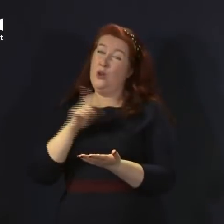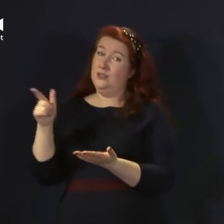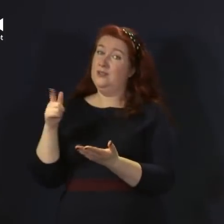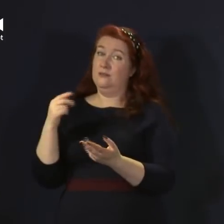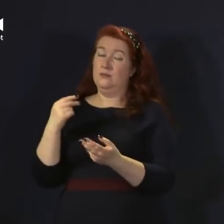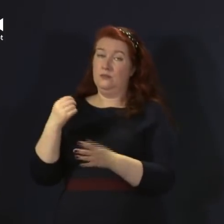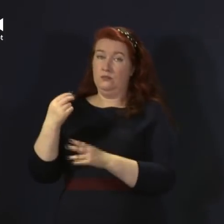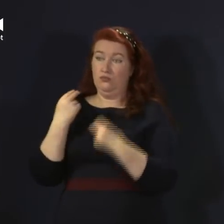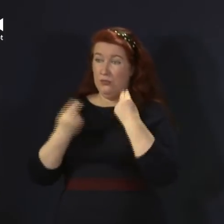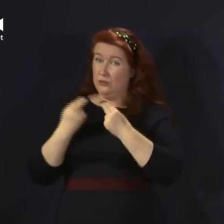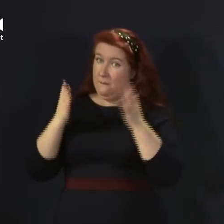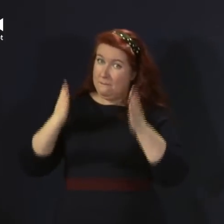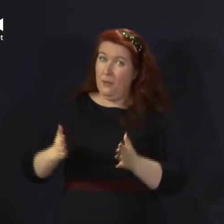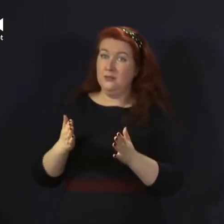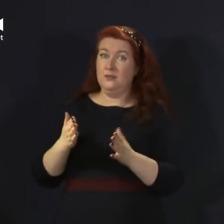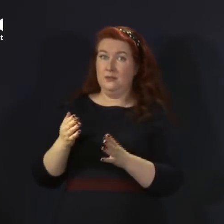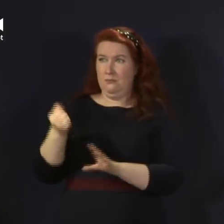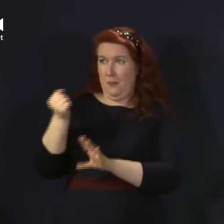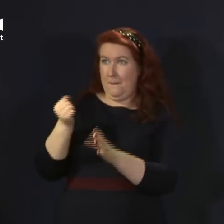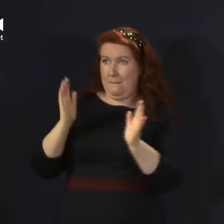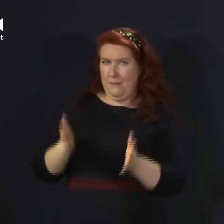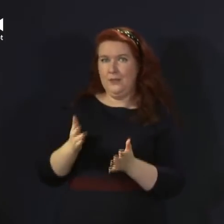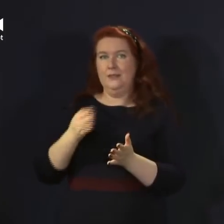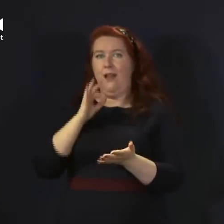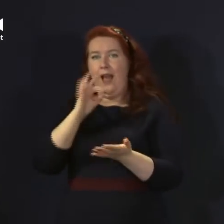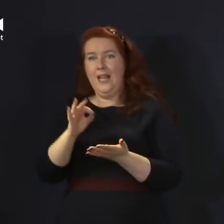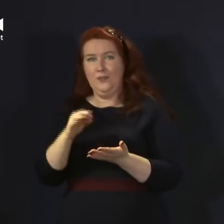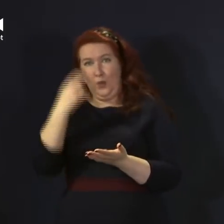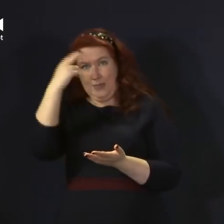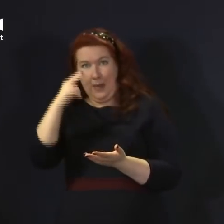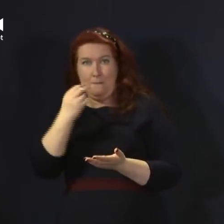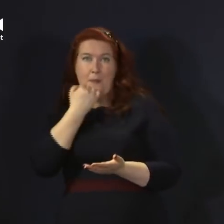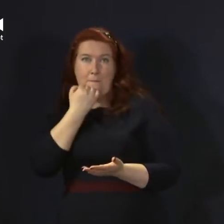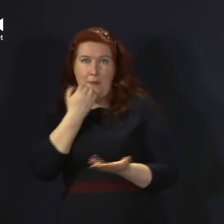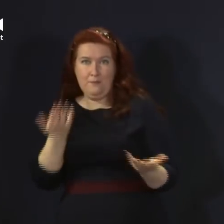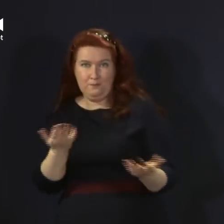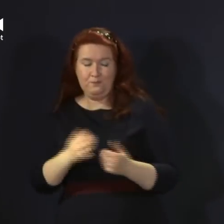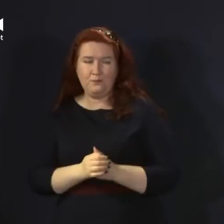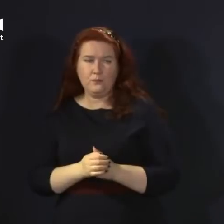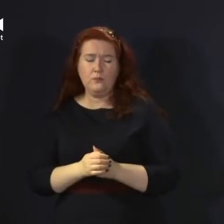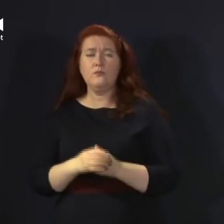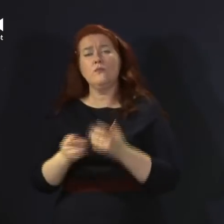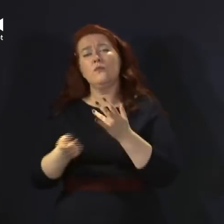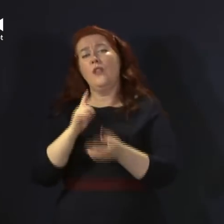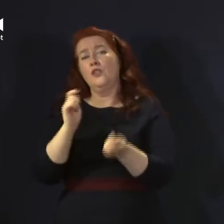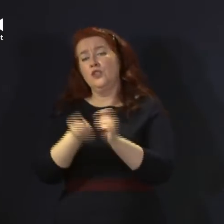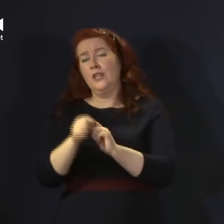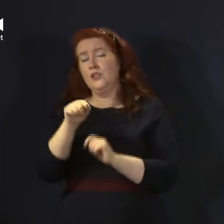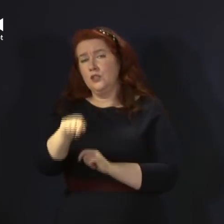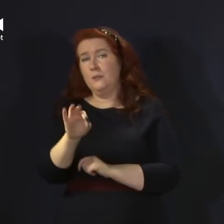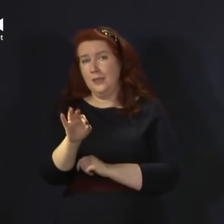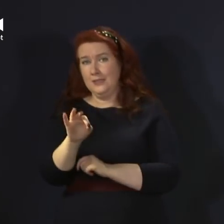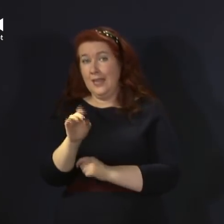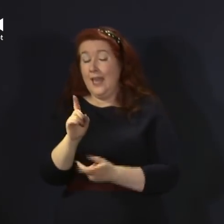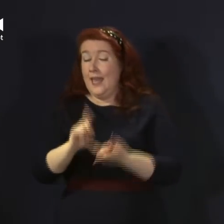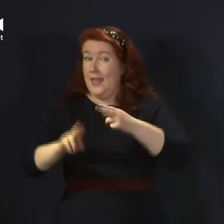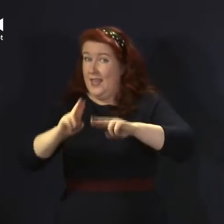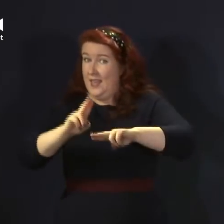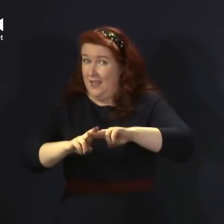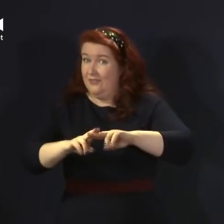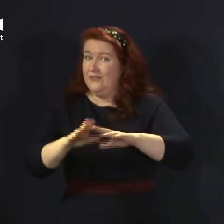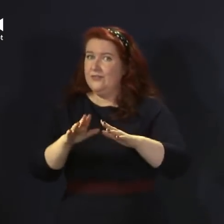cooperate with that. There are several other important changes that will come into effect next Monday, subject, of course, to